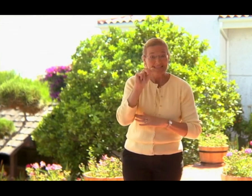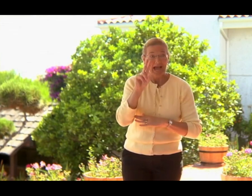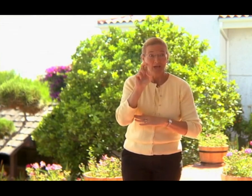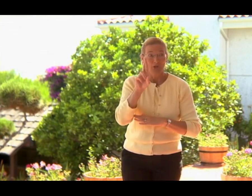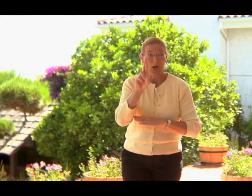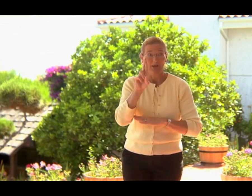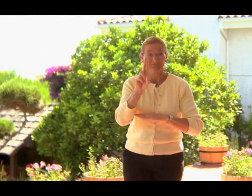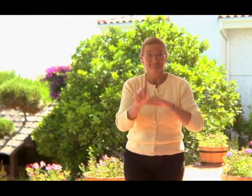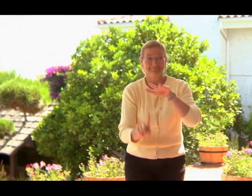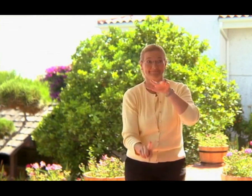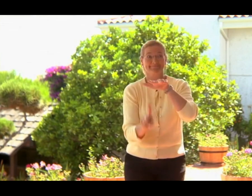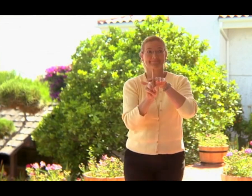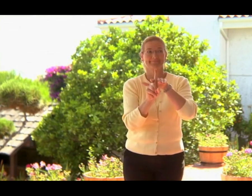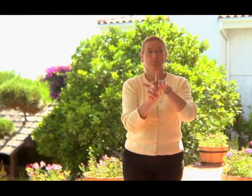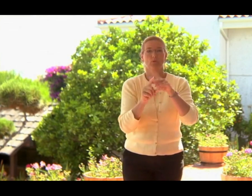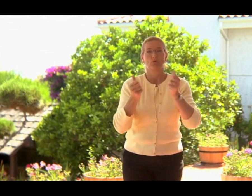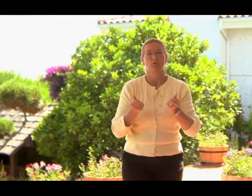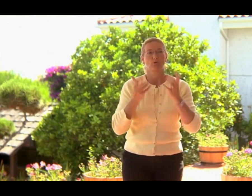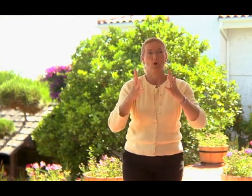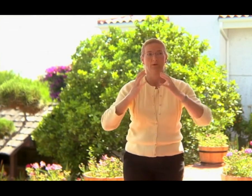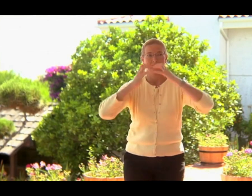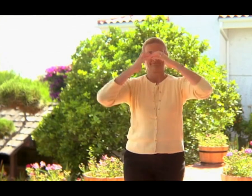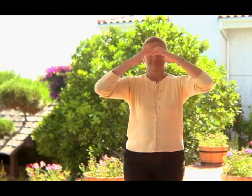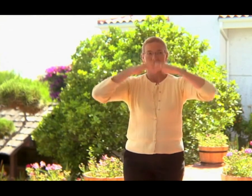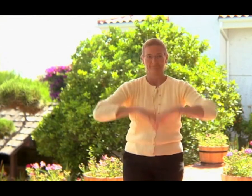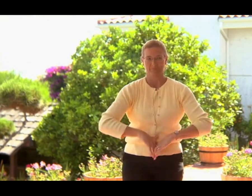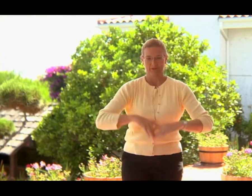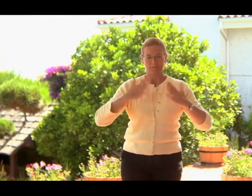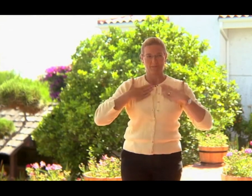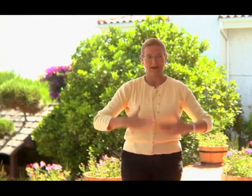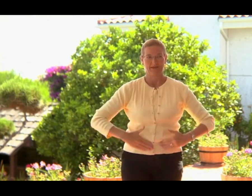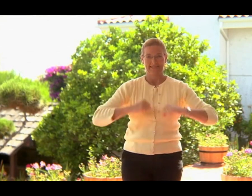So when skin cancer develops, it causes a break in the body's defense system.